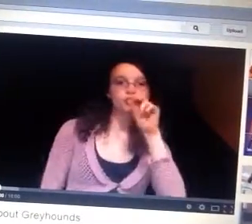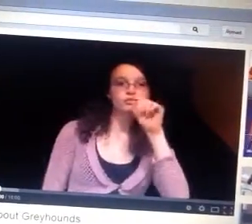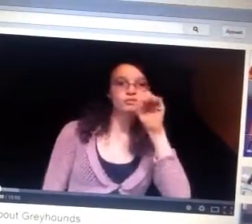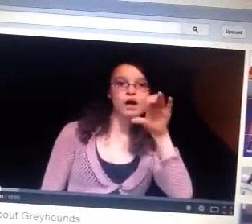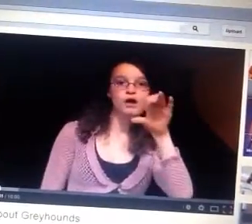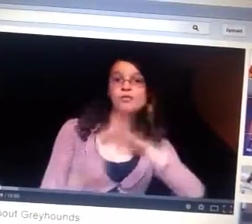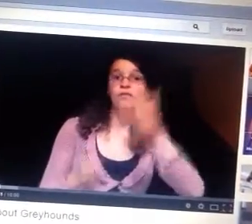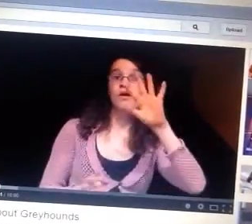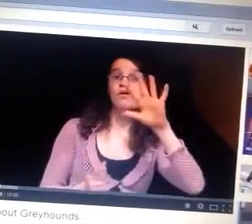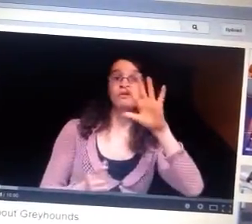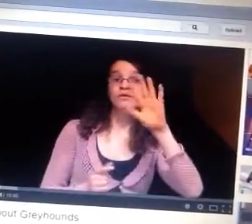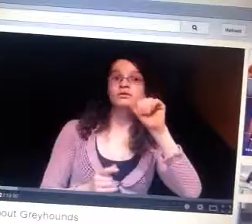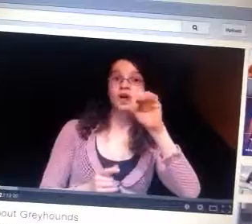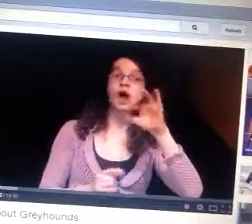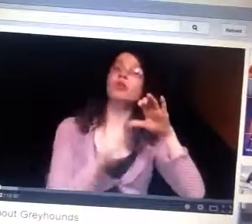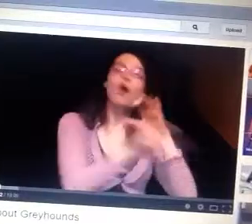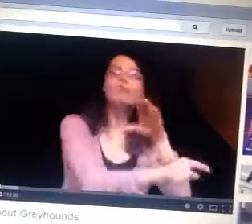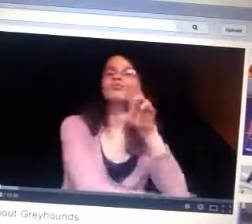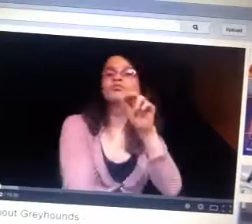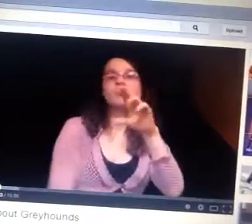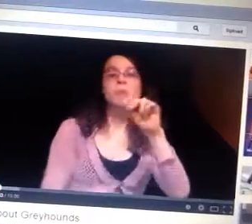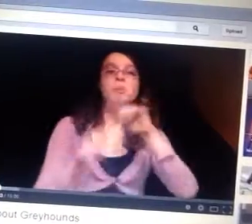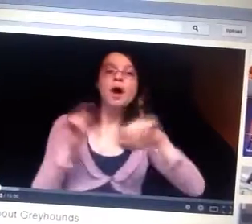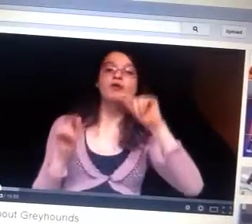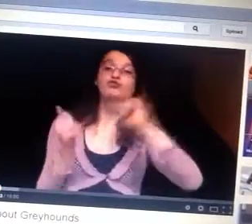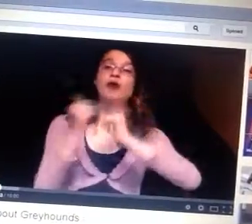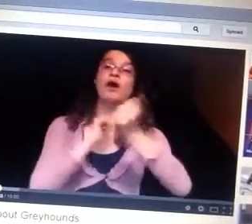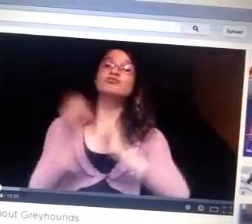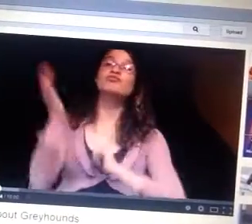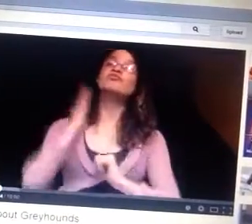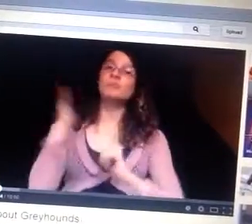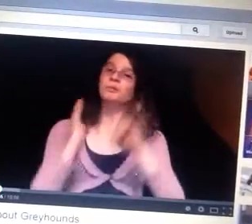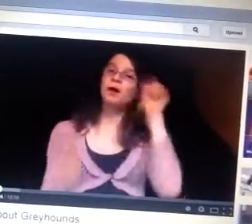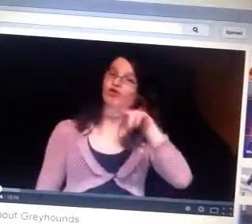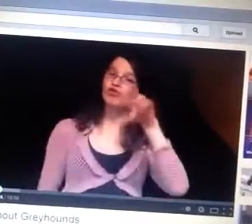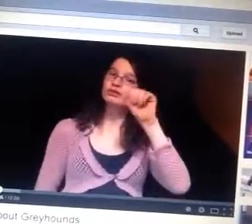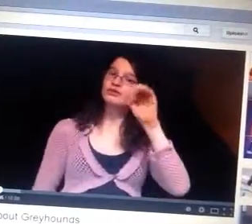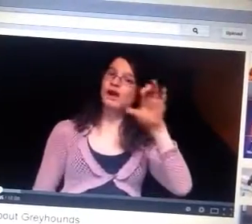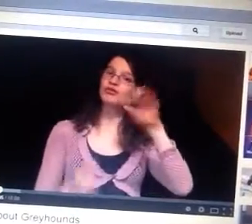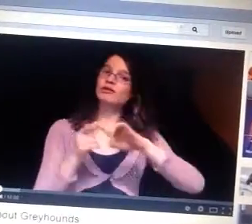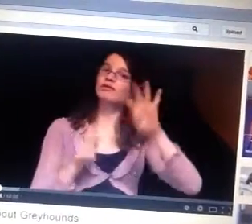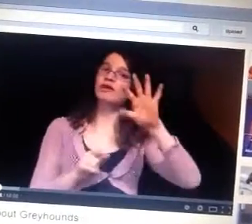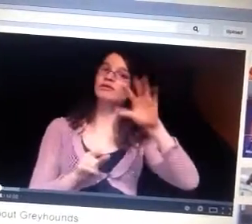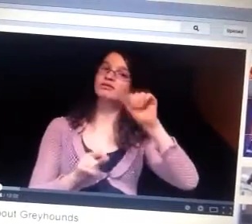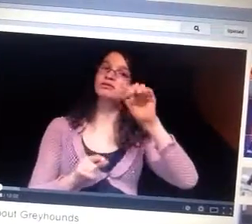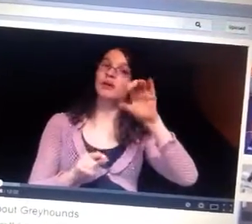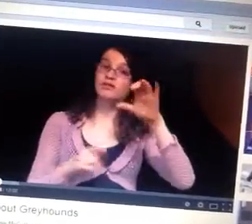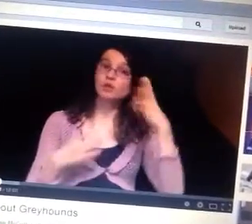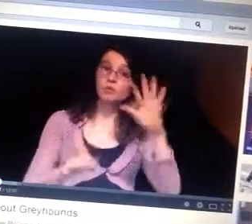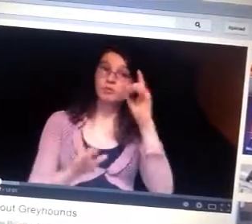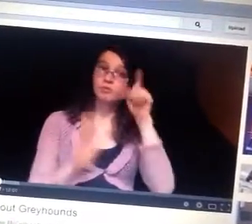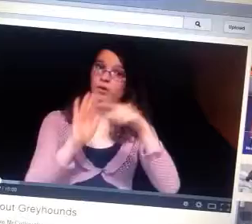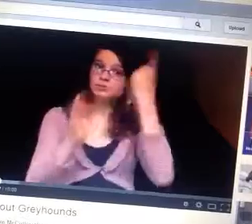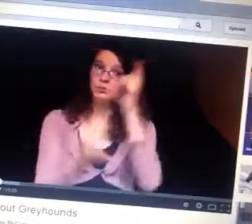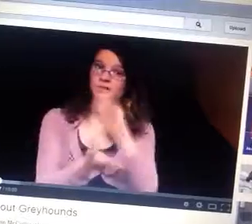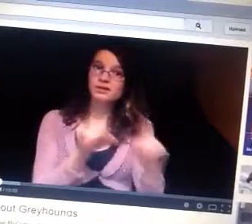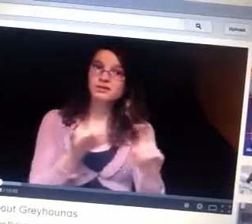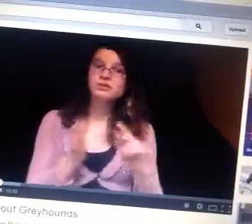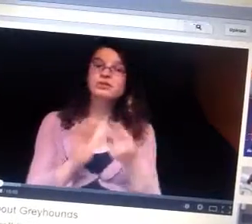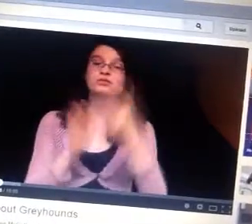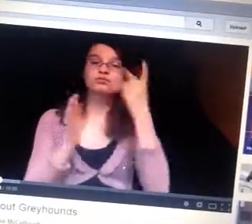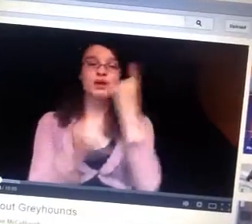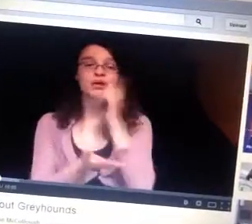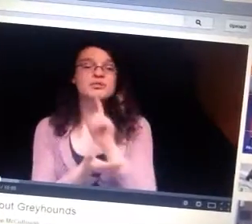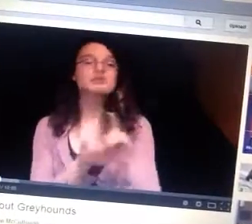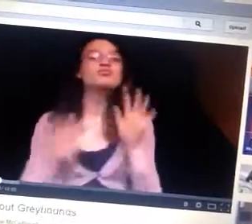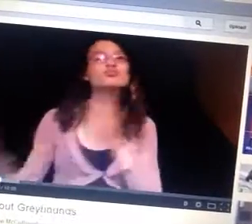park and you can let them run around from 30 to 45 seconds. When they were competing, they would only run